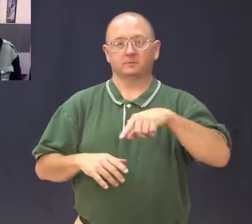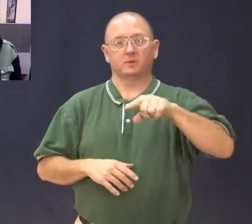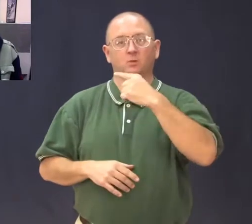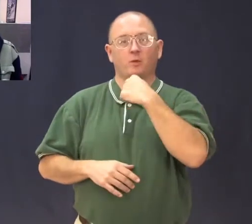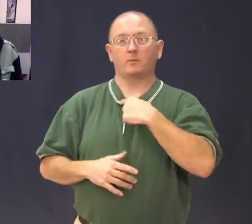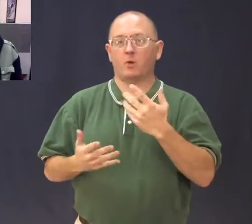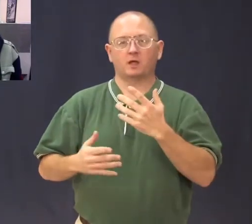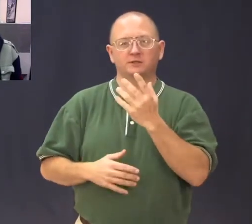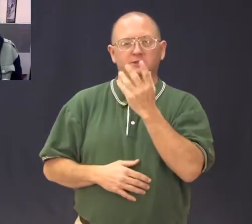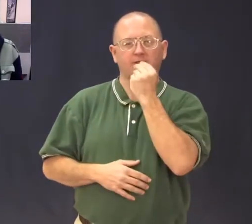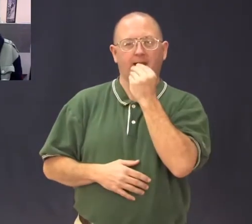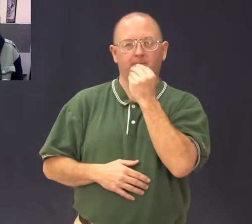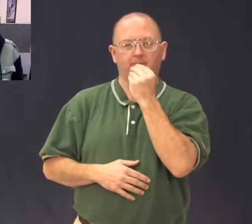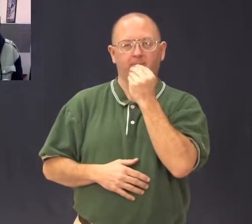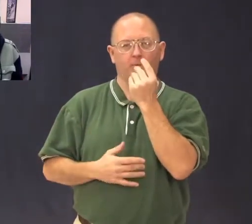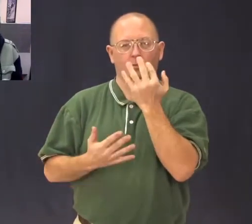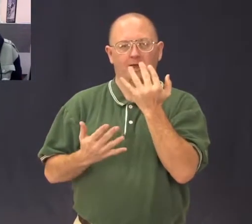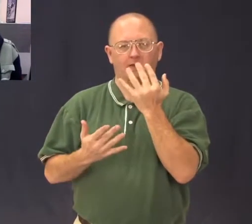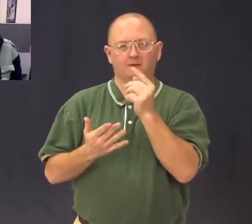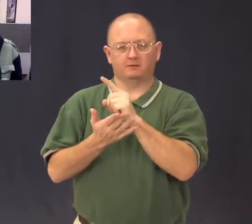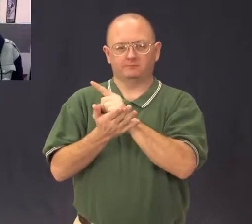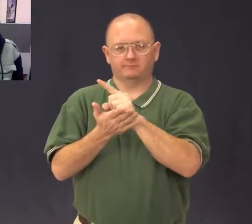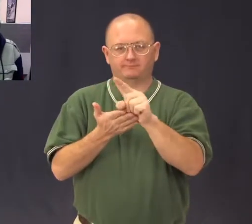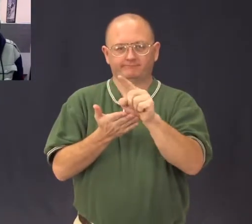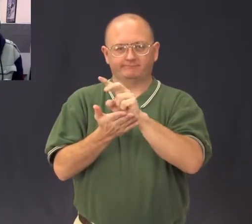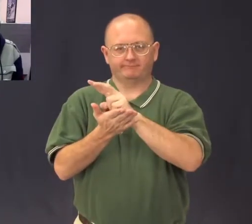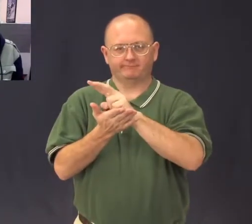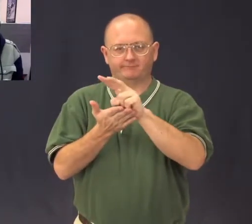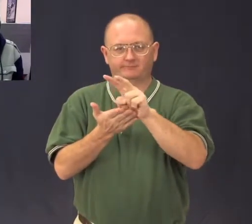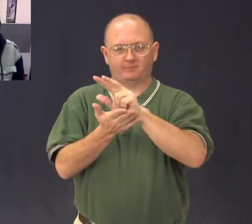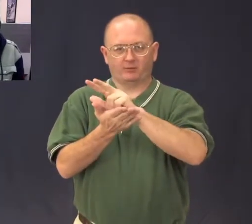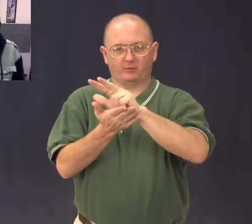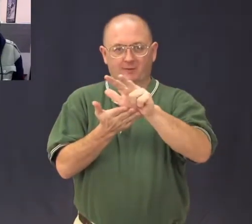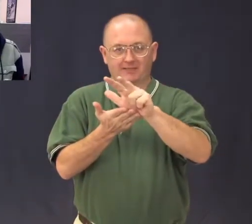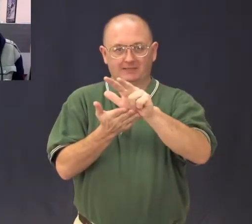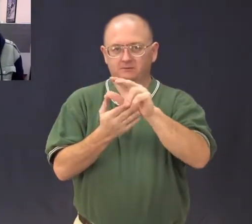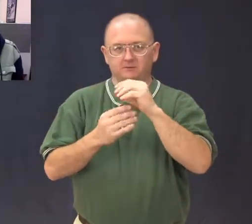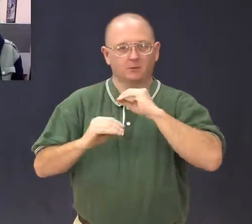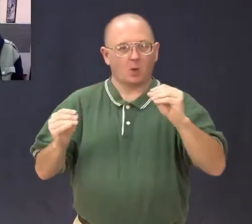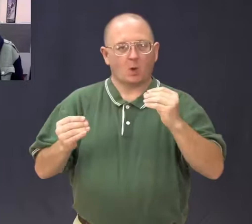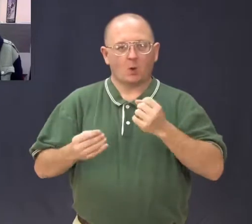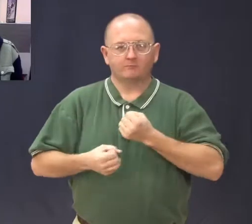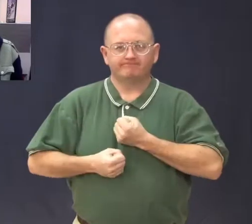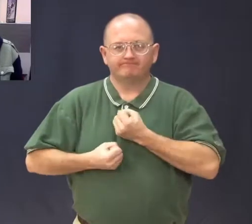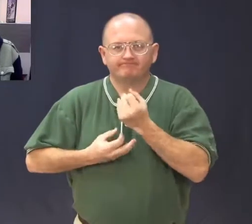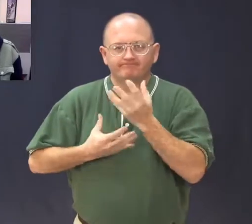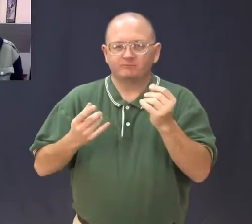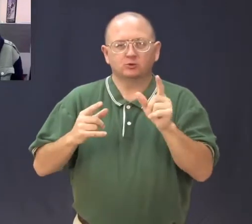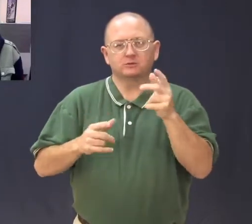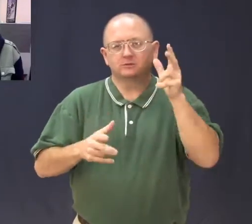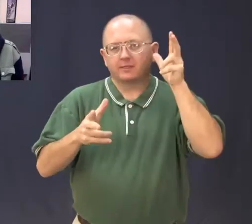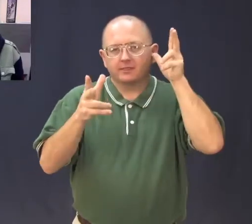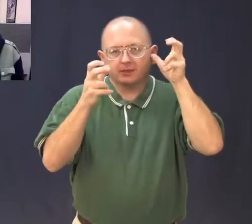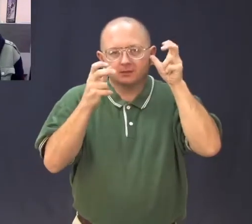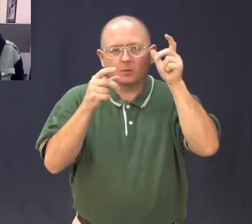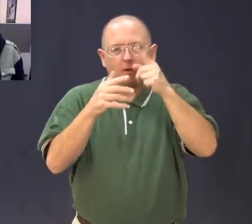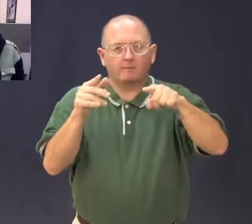So when I first entered treatment, I was feeling pretty awkward. They told me to stay silent and